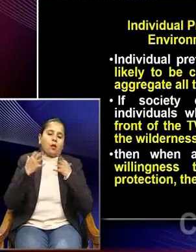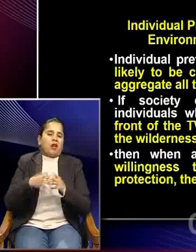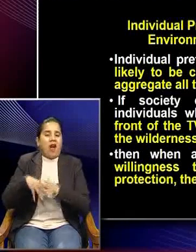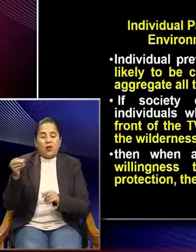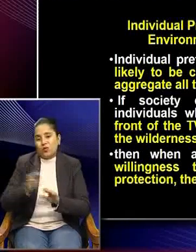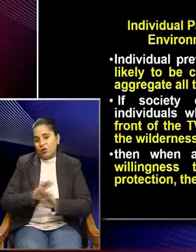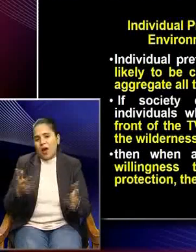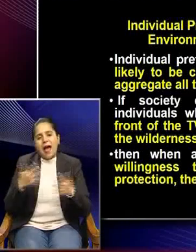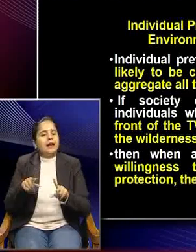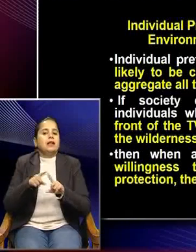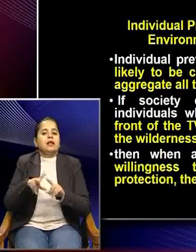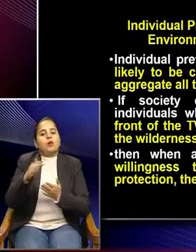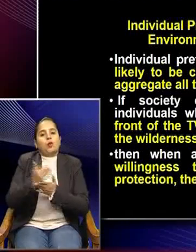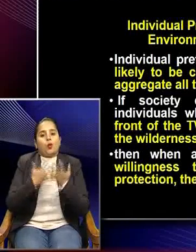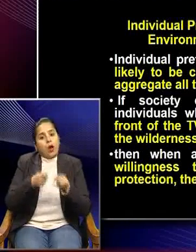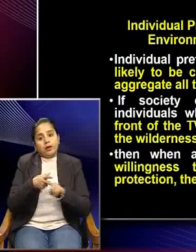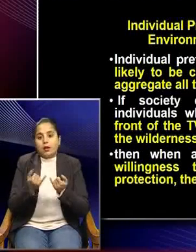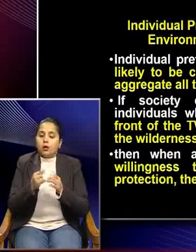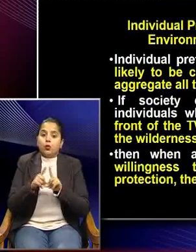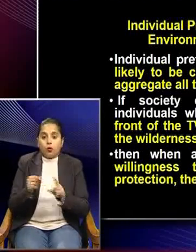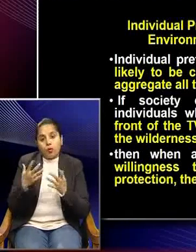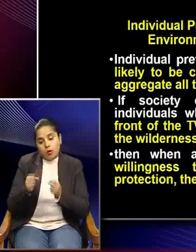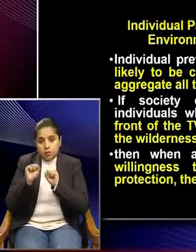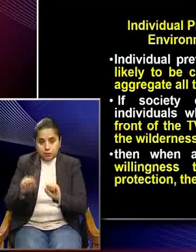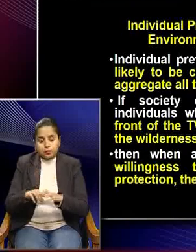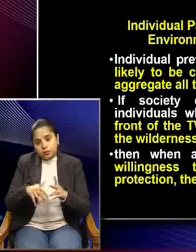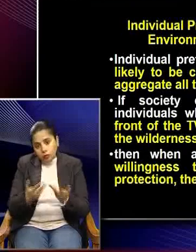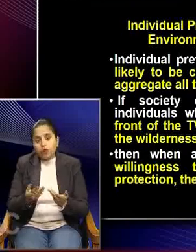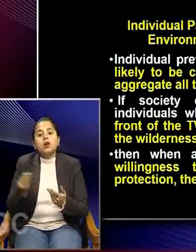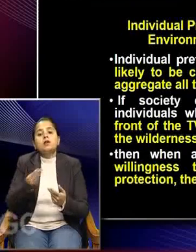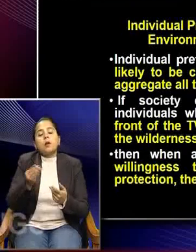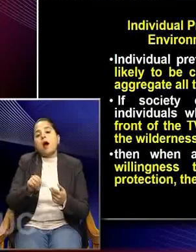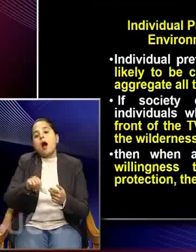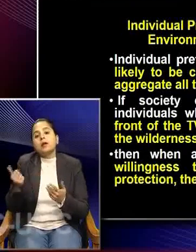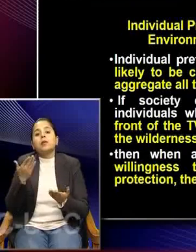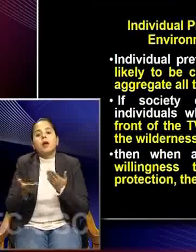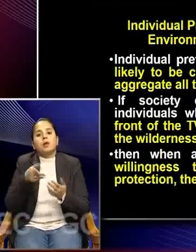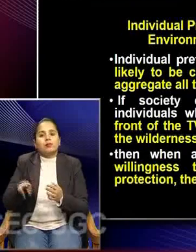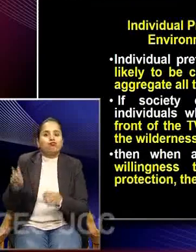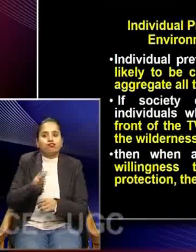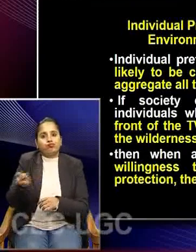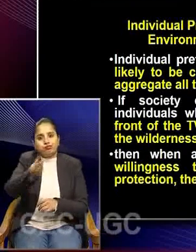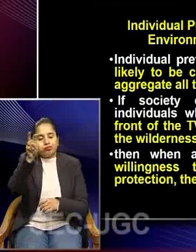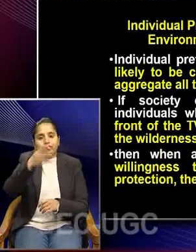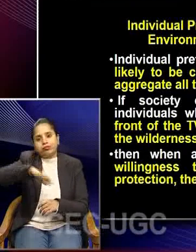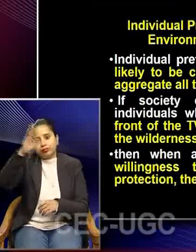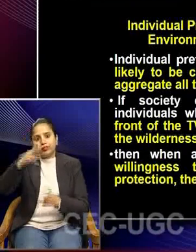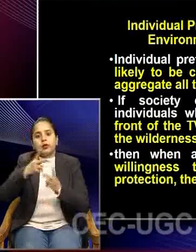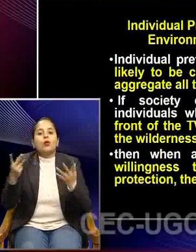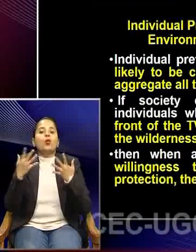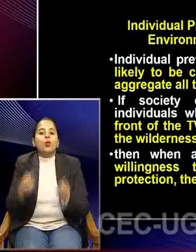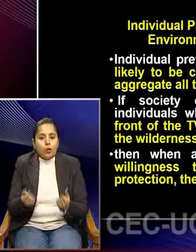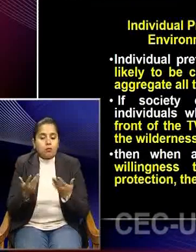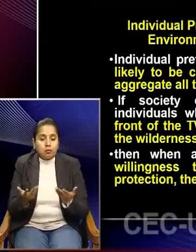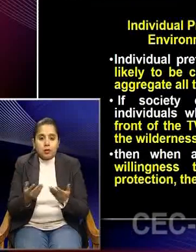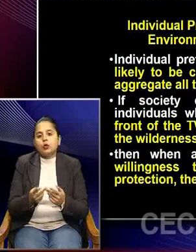TV program on a weekend, and the alternative is hiking in a wilderness area. So